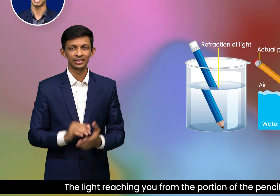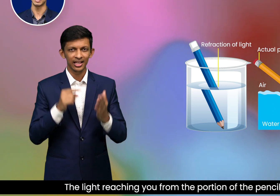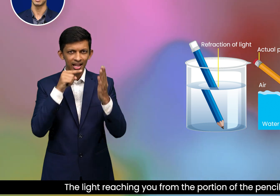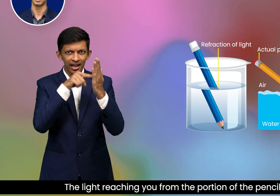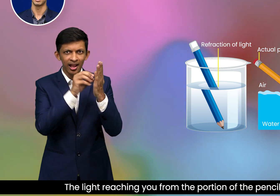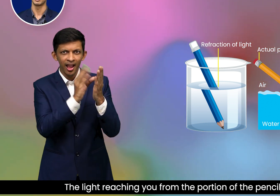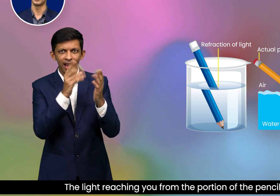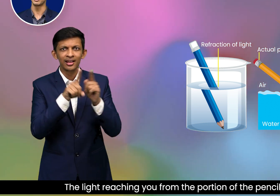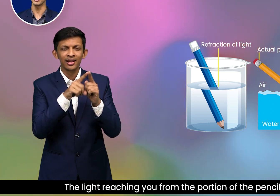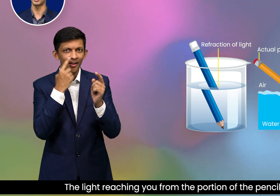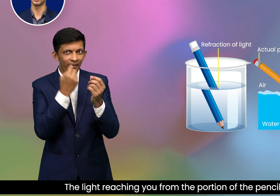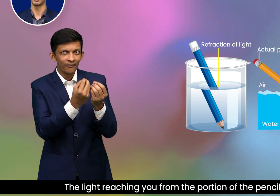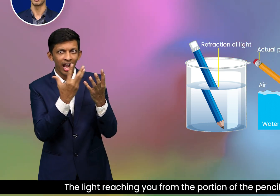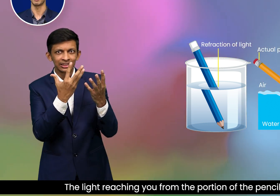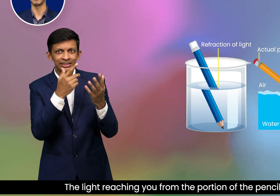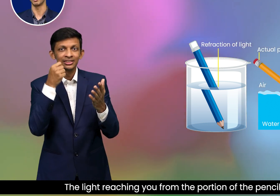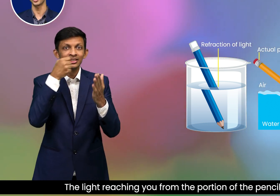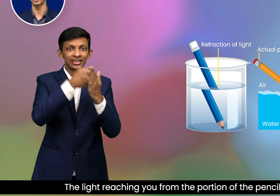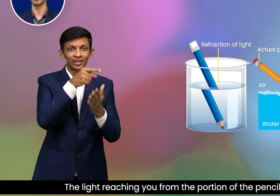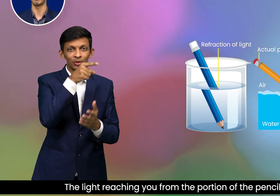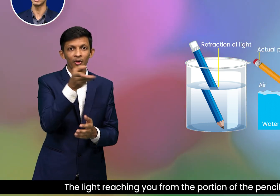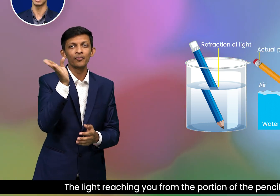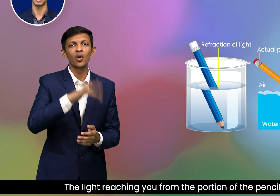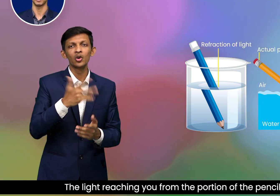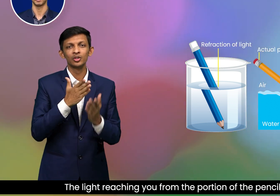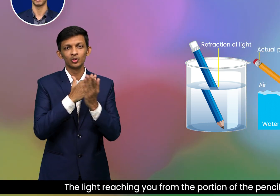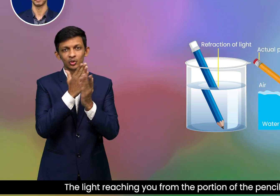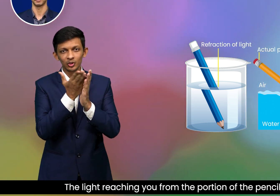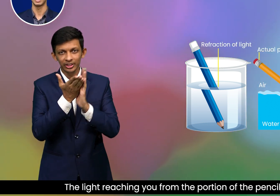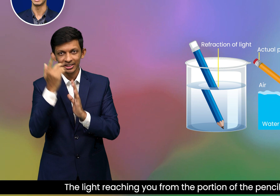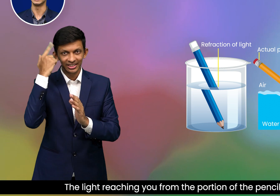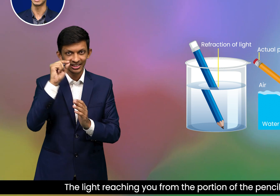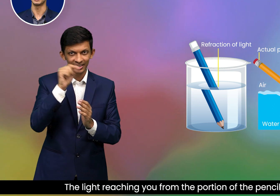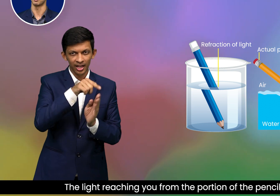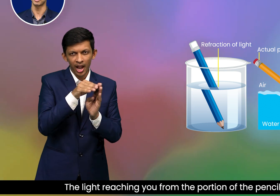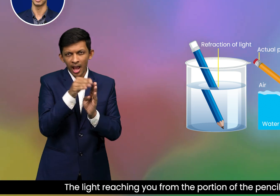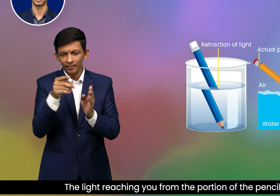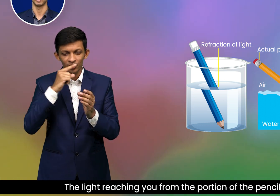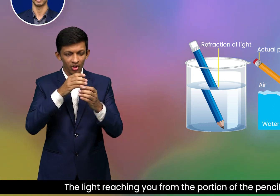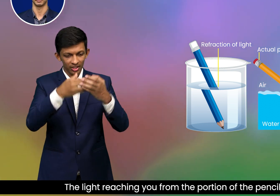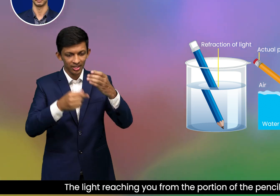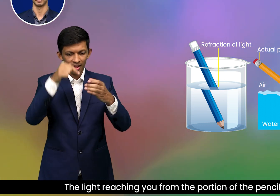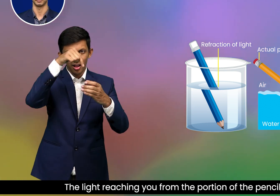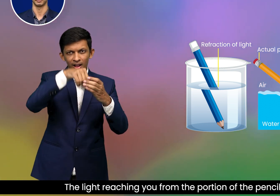The light reaching you from the portion of the pencil inside the water